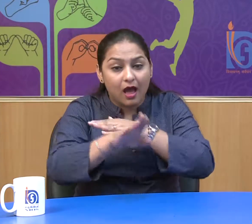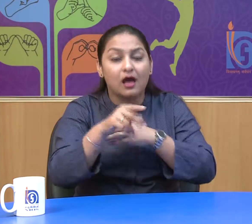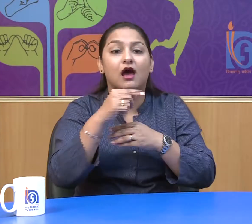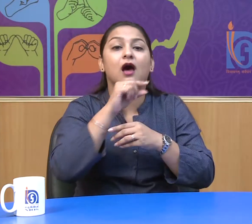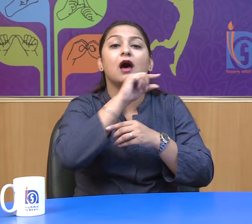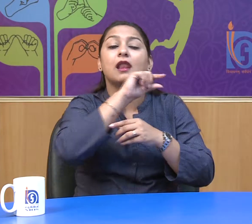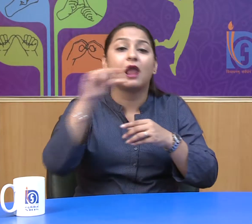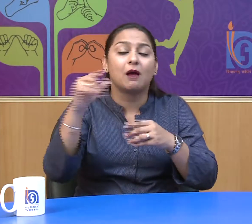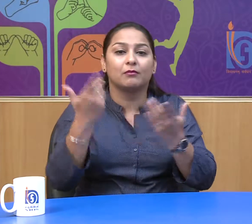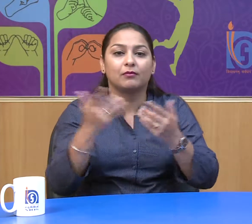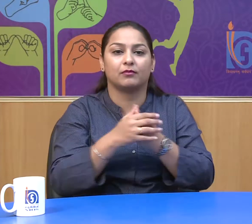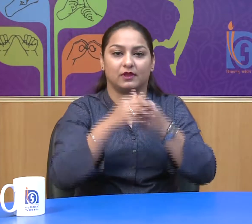Alvars